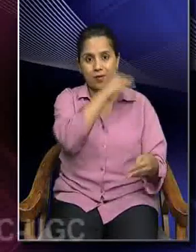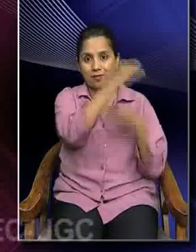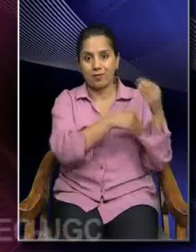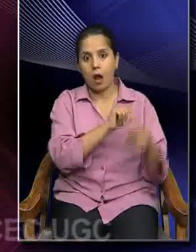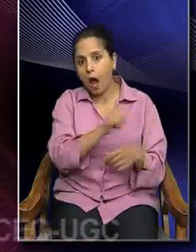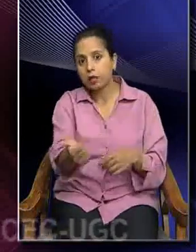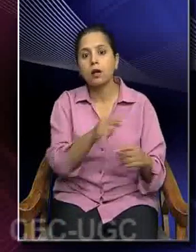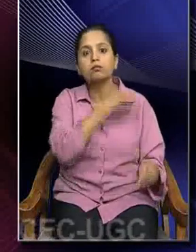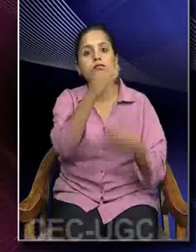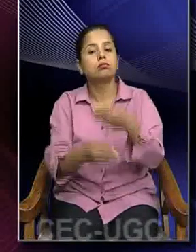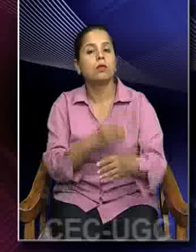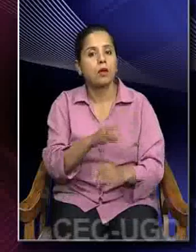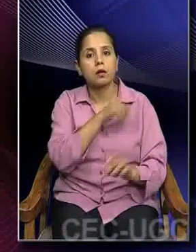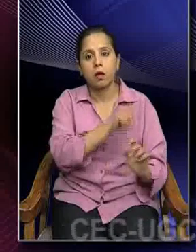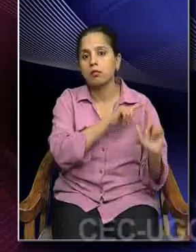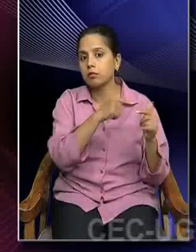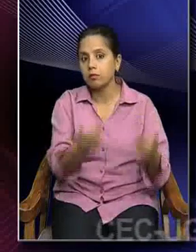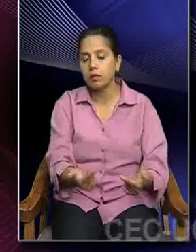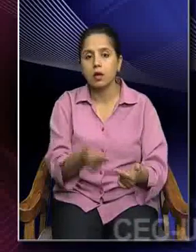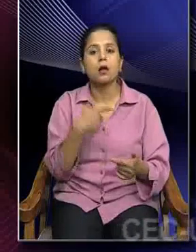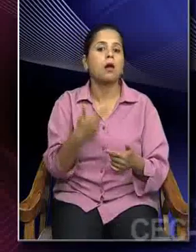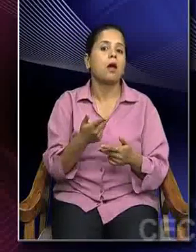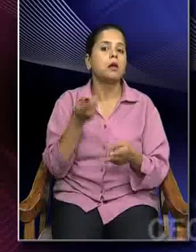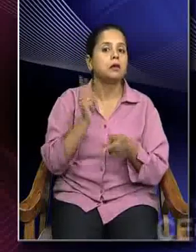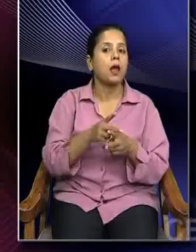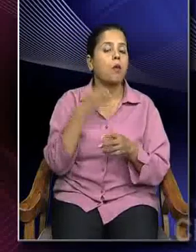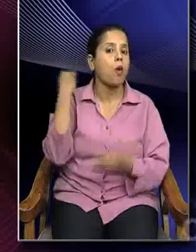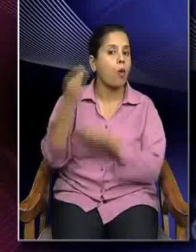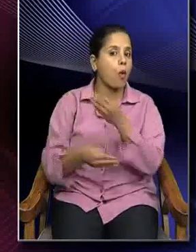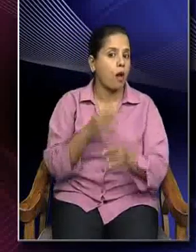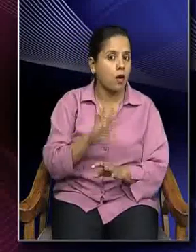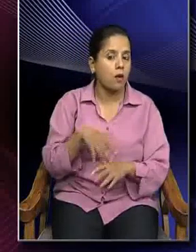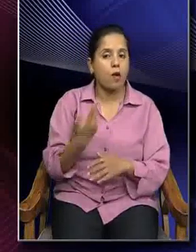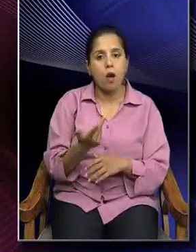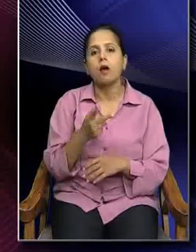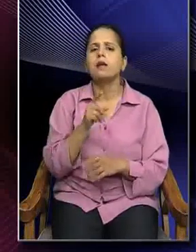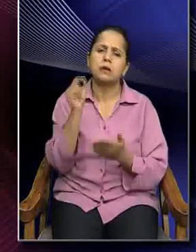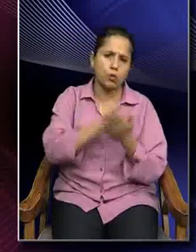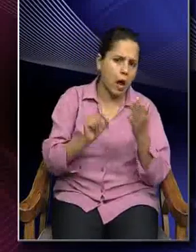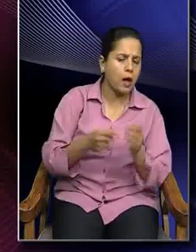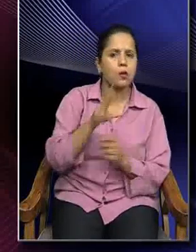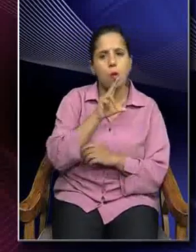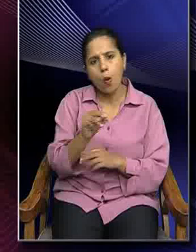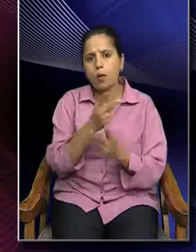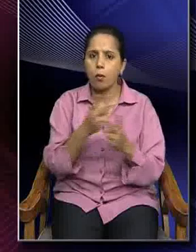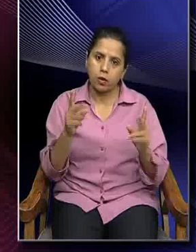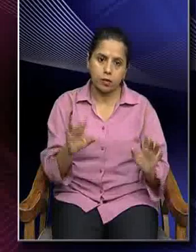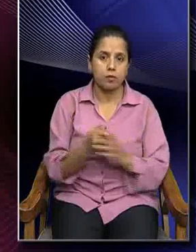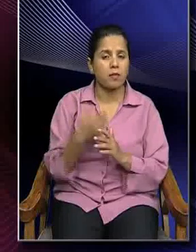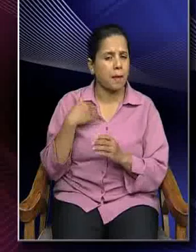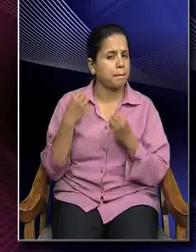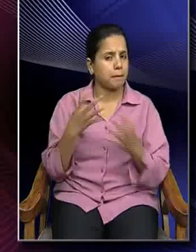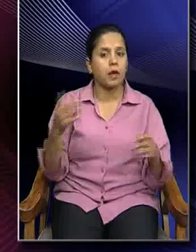to other. It could transfer through written tradition or through oral tradition. So we kind of many a